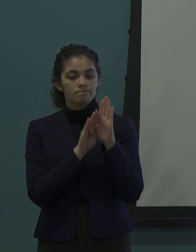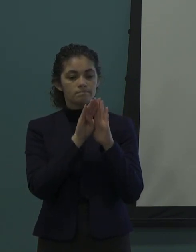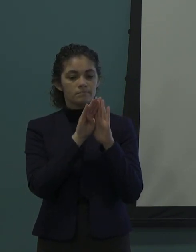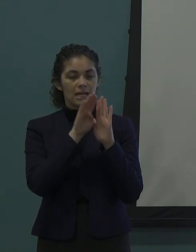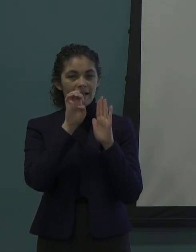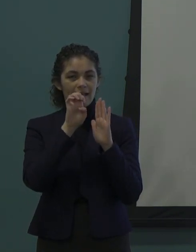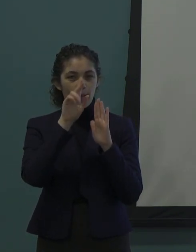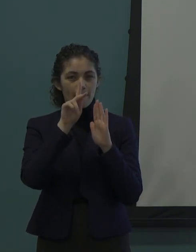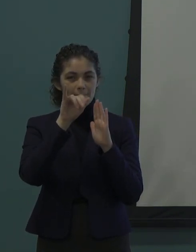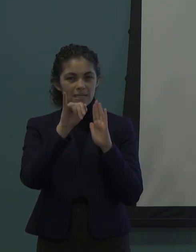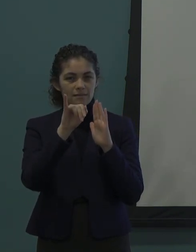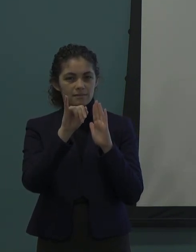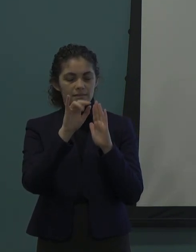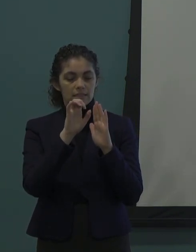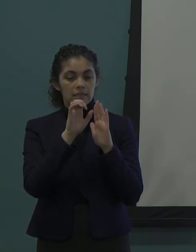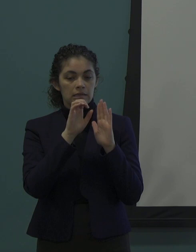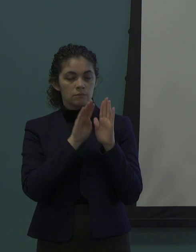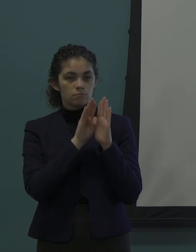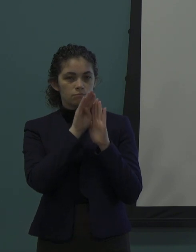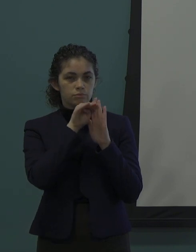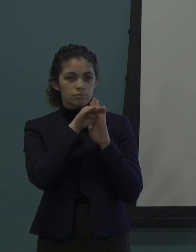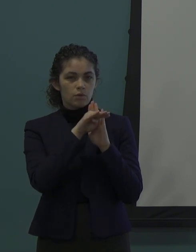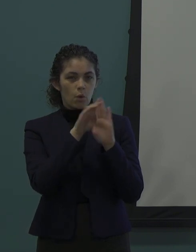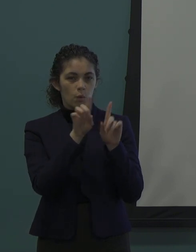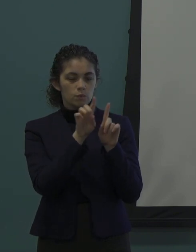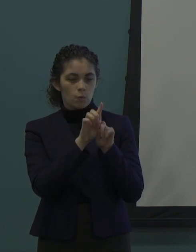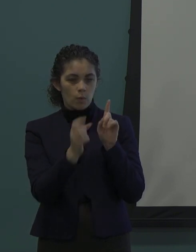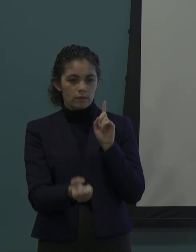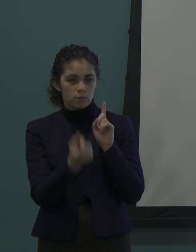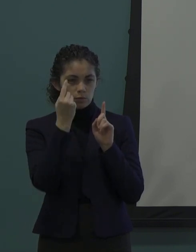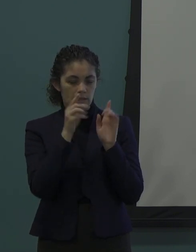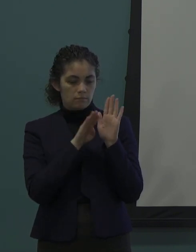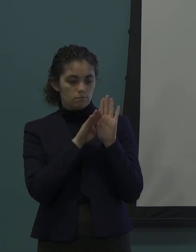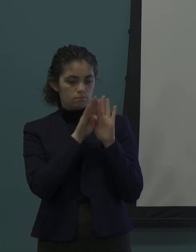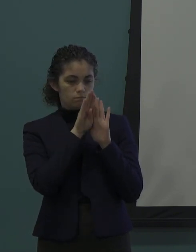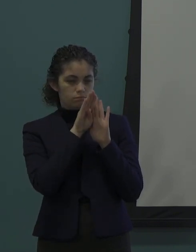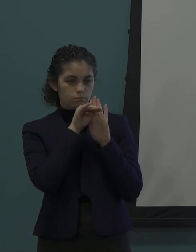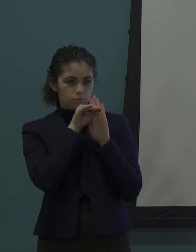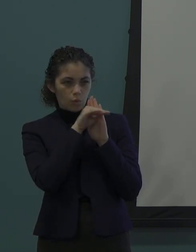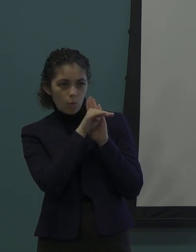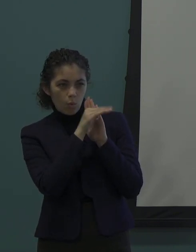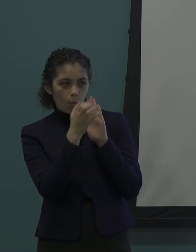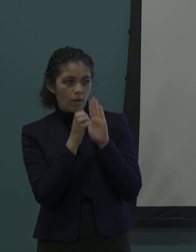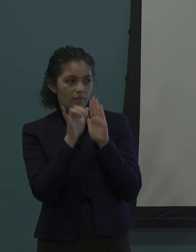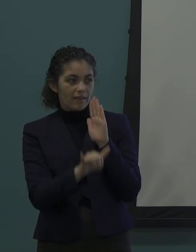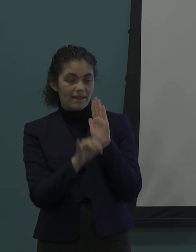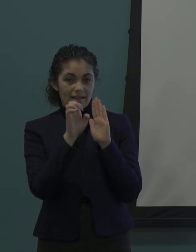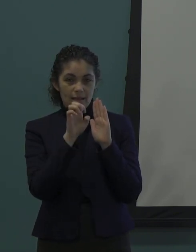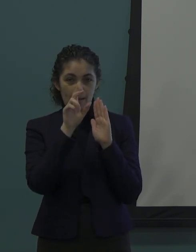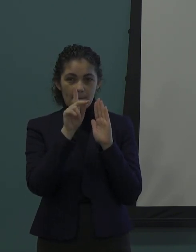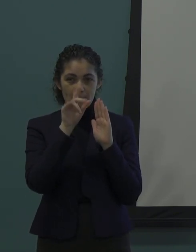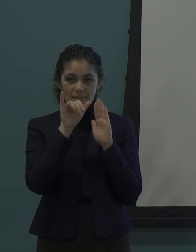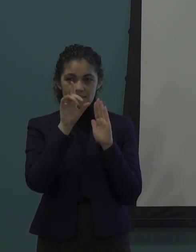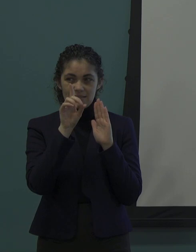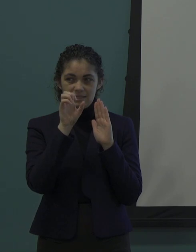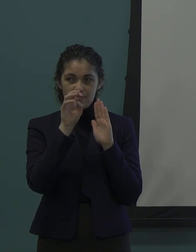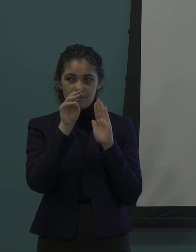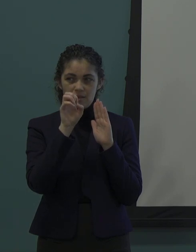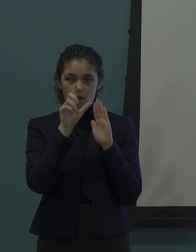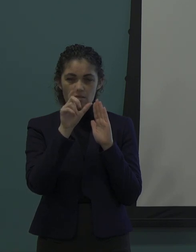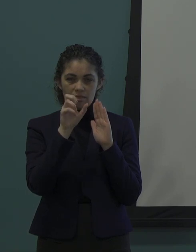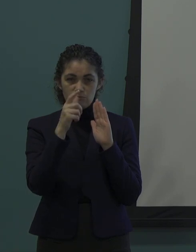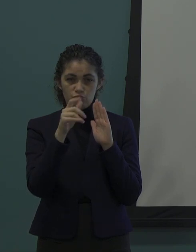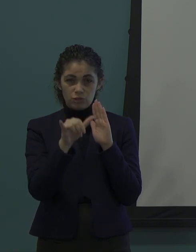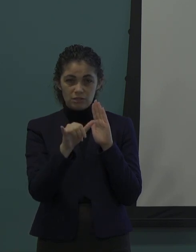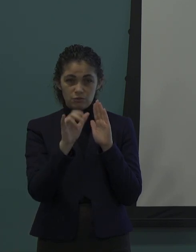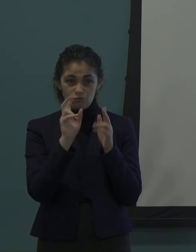local level relates to the overall understanding of flattening the curve. These are epidemiologic terms that we don't traditionally